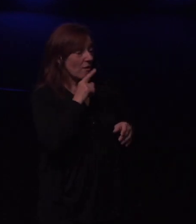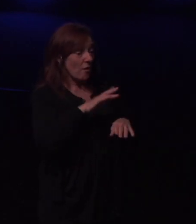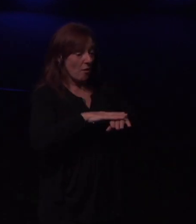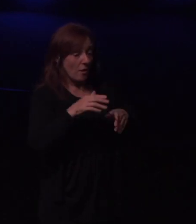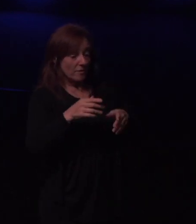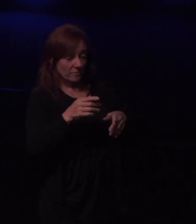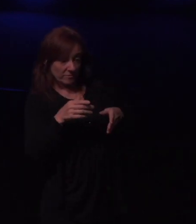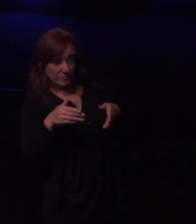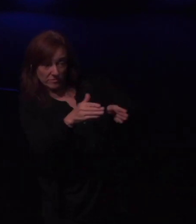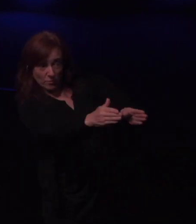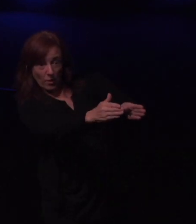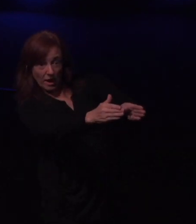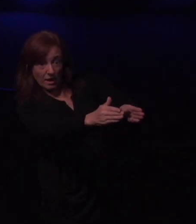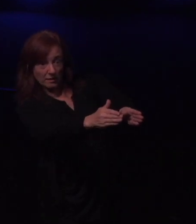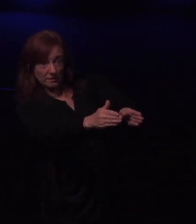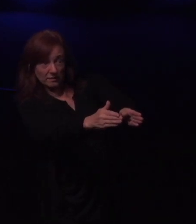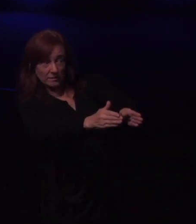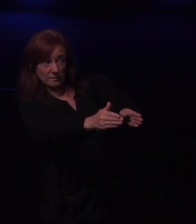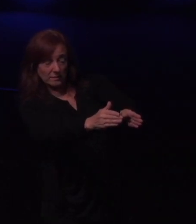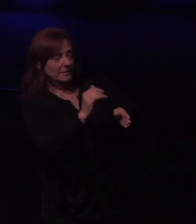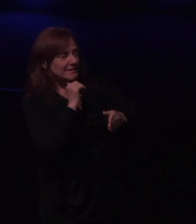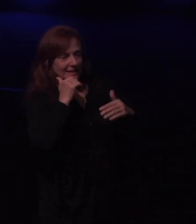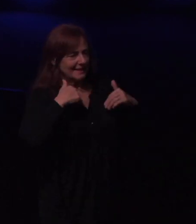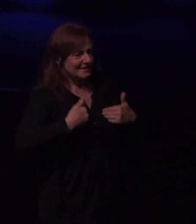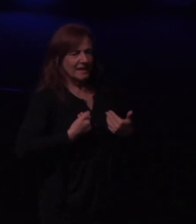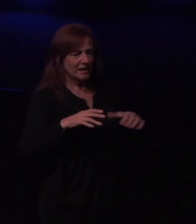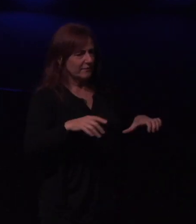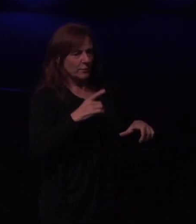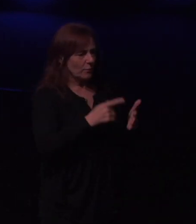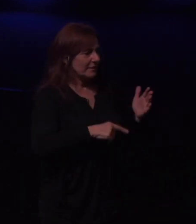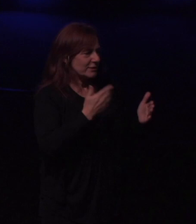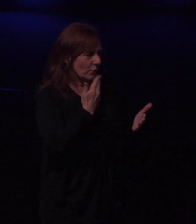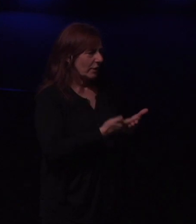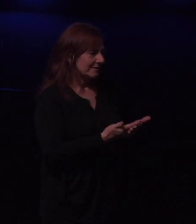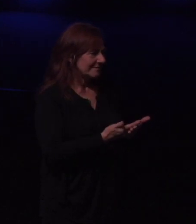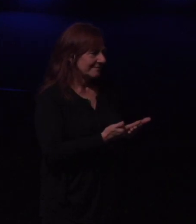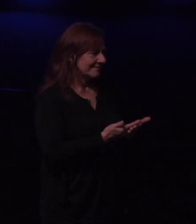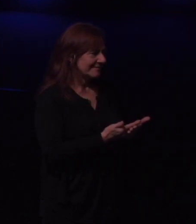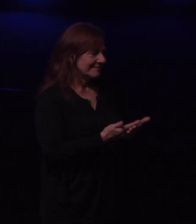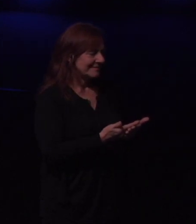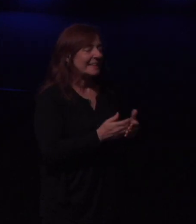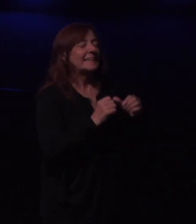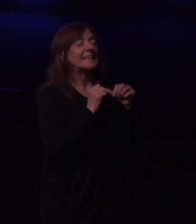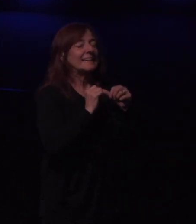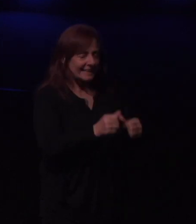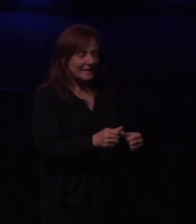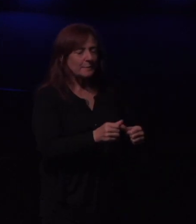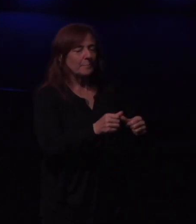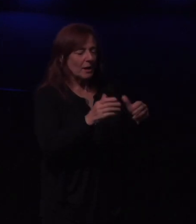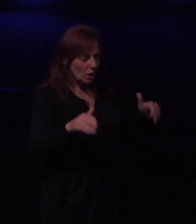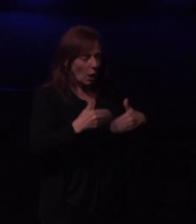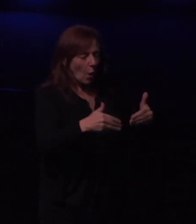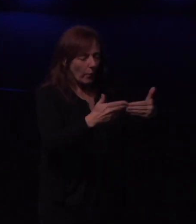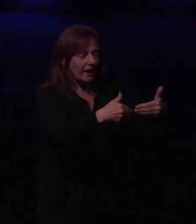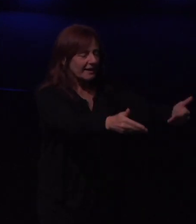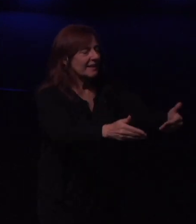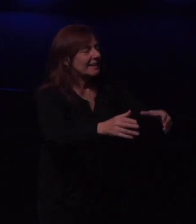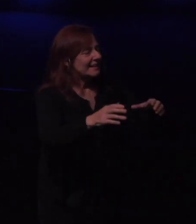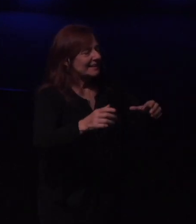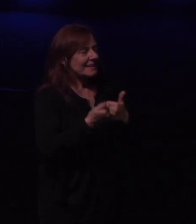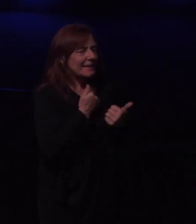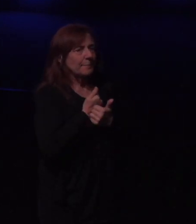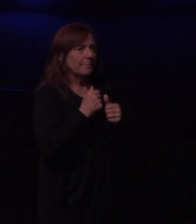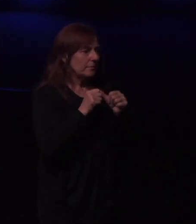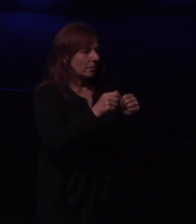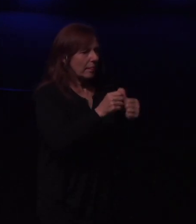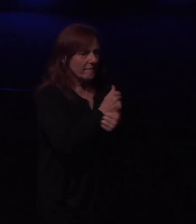way, let's not get tired of doing what's good. Keep going. Keep